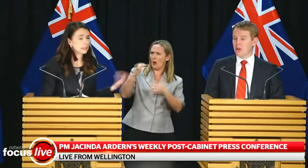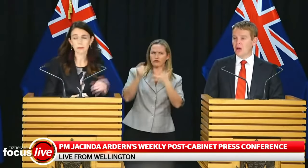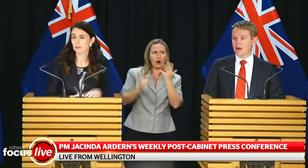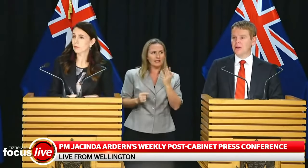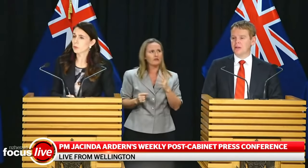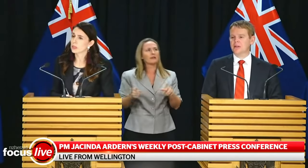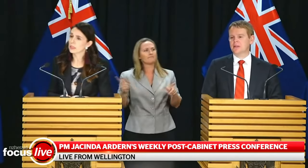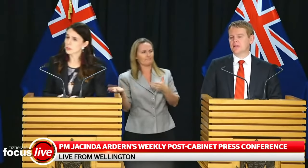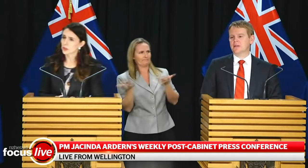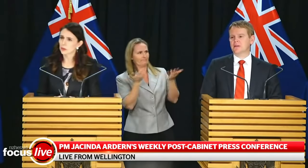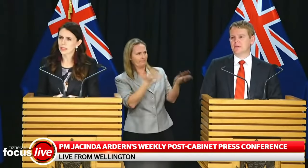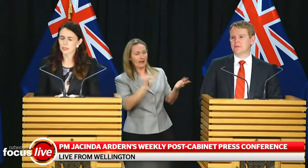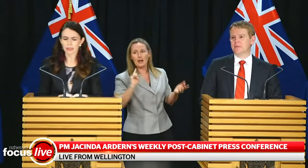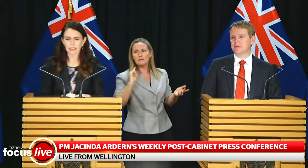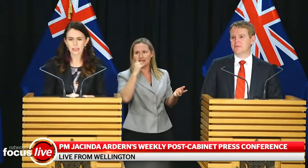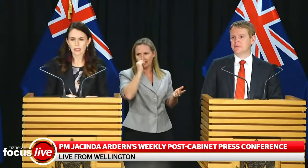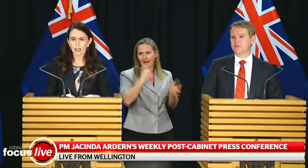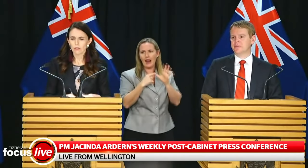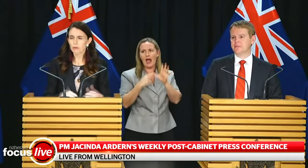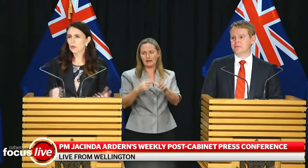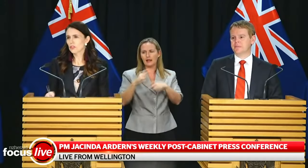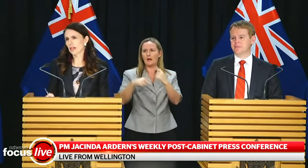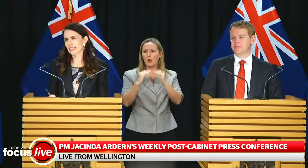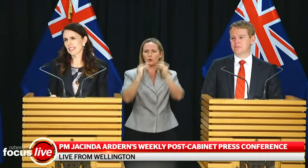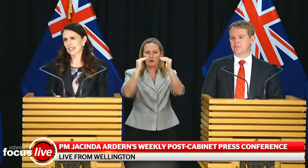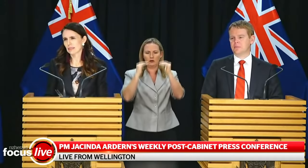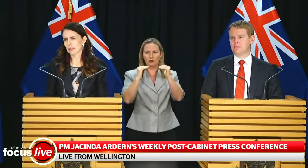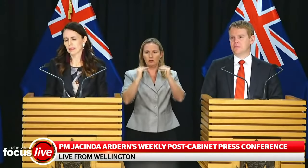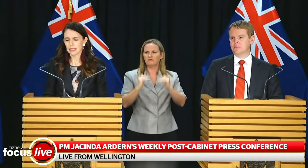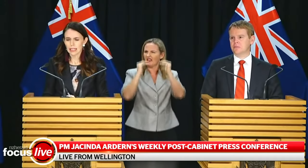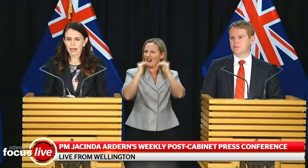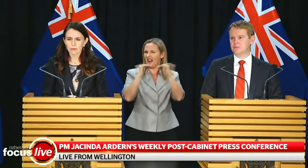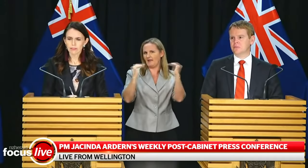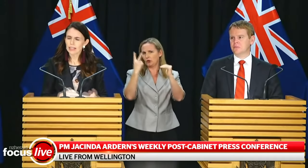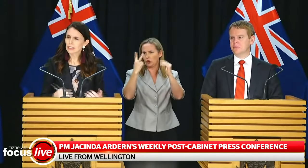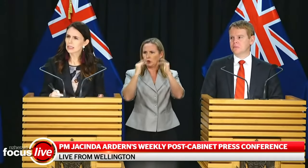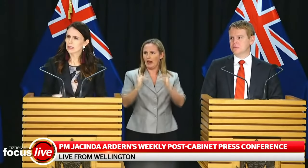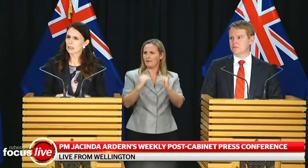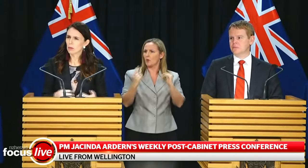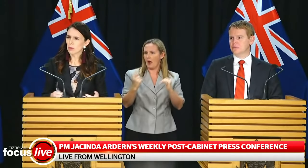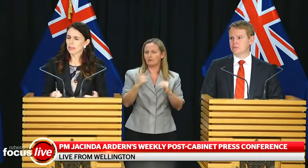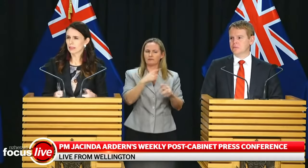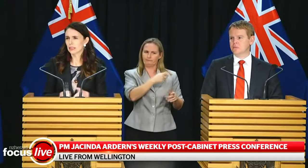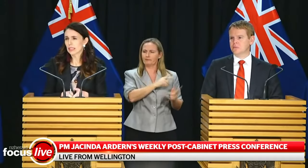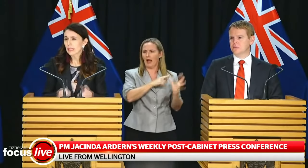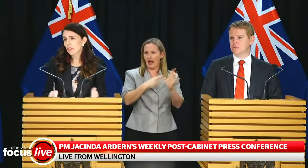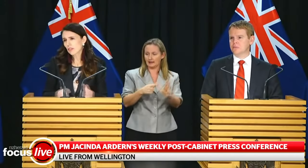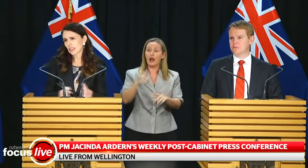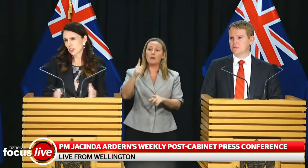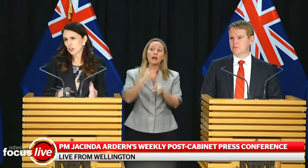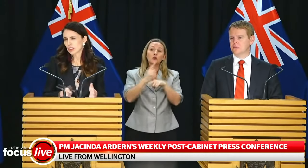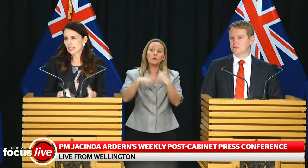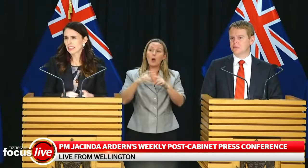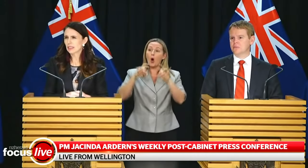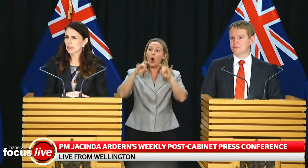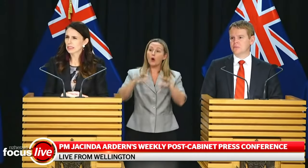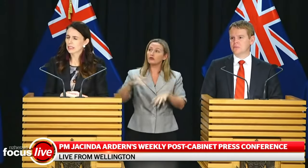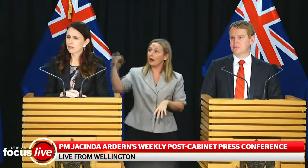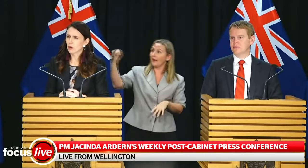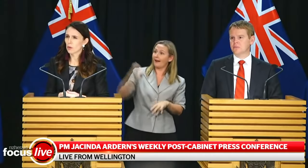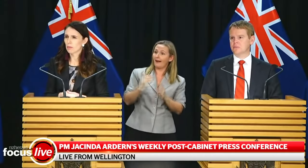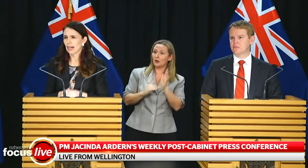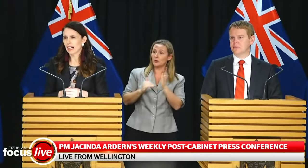the assessment for the level 2 arrangements. For the Trans-Tasman, for us at the moment, it's the level of uncertainty that